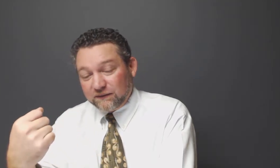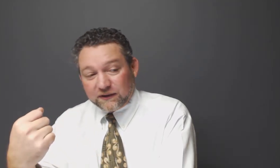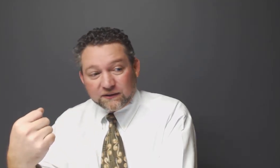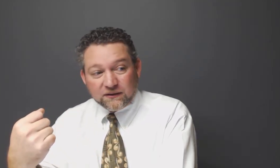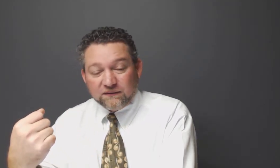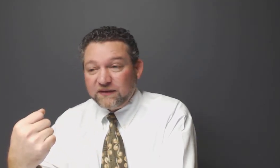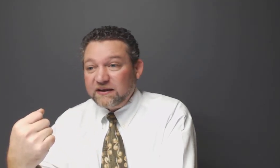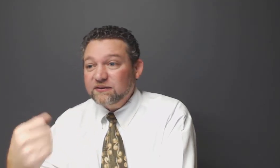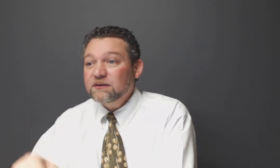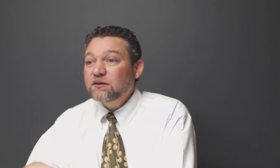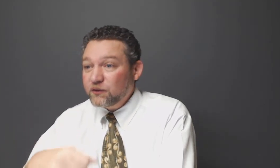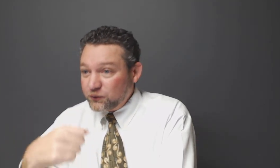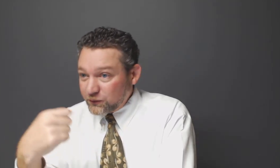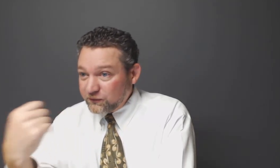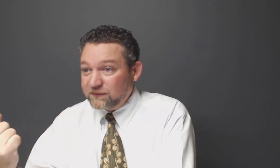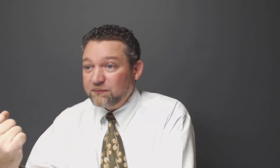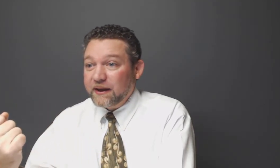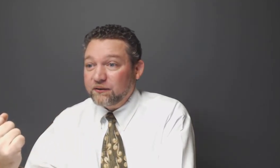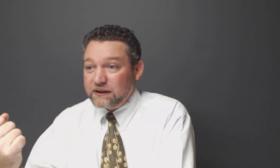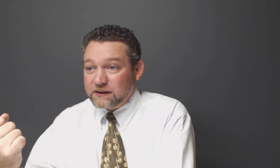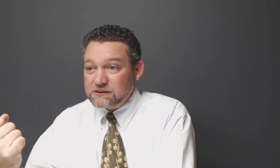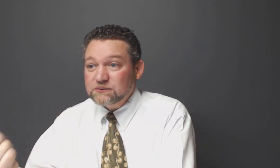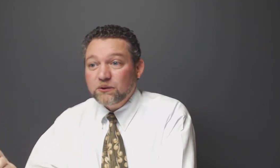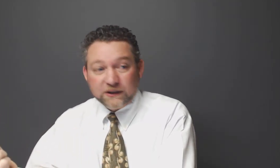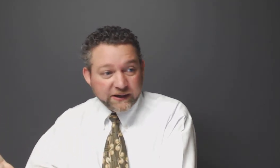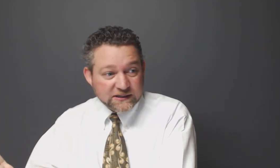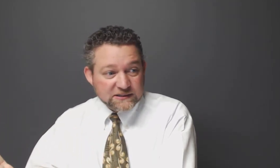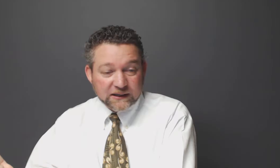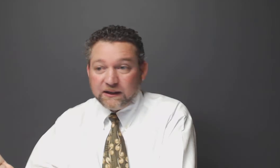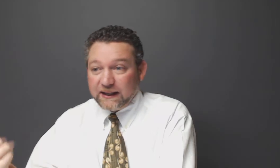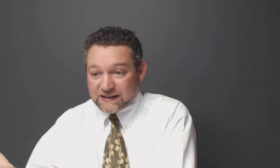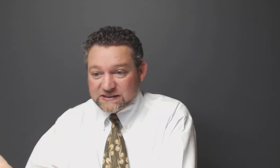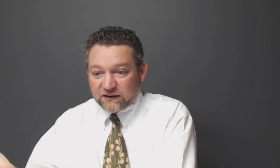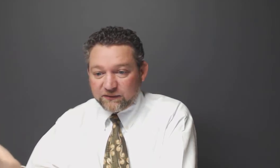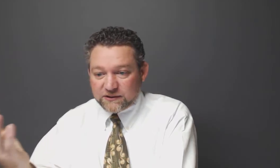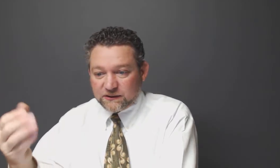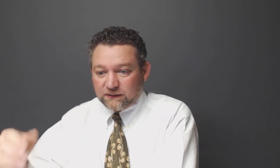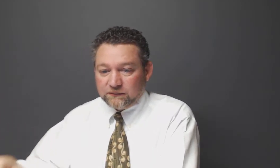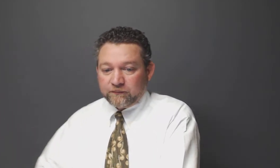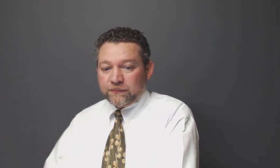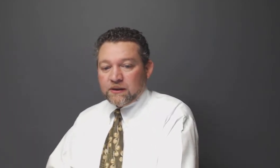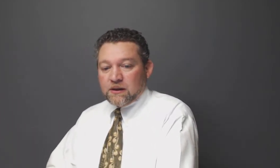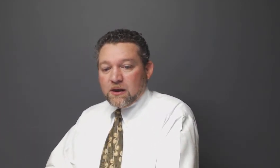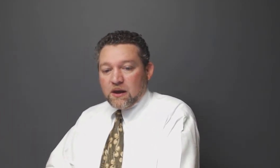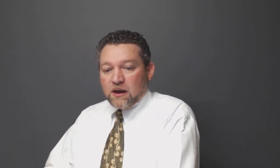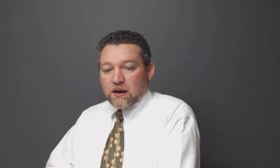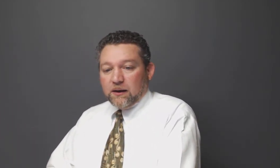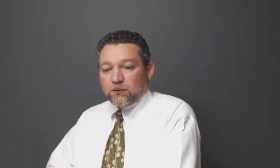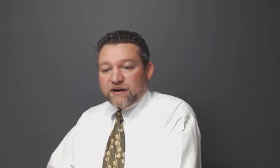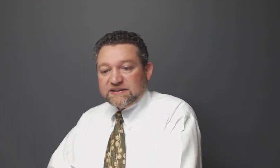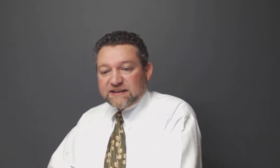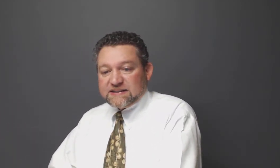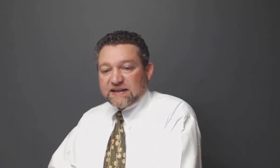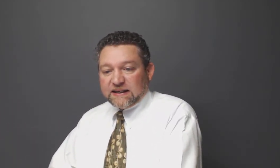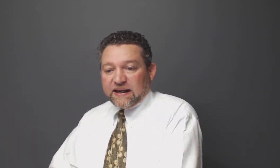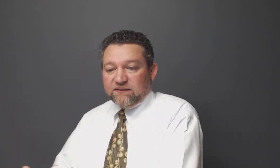it. Faith. The truth of the matter is what God has said, and it's salvation. Christ at the second